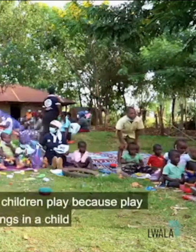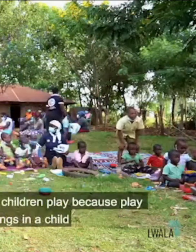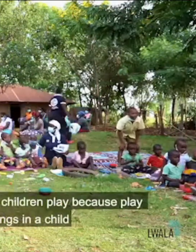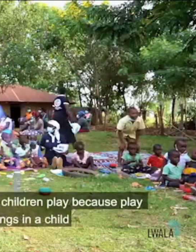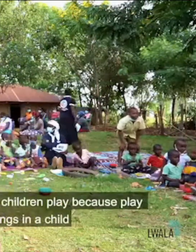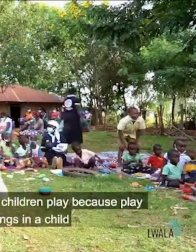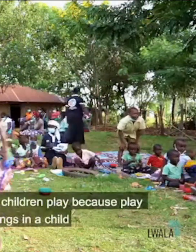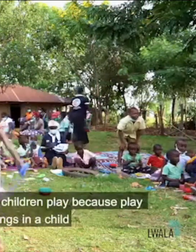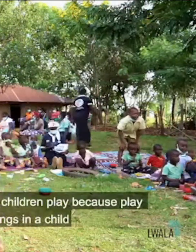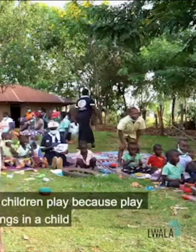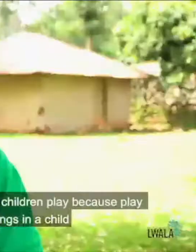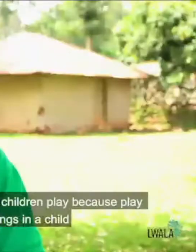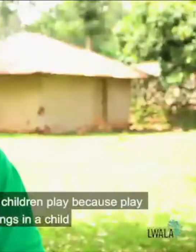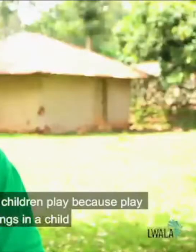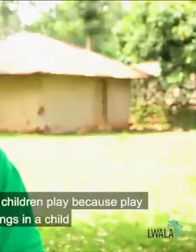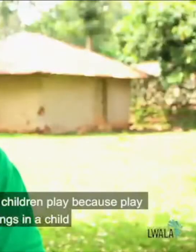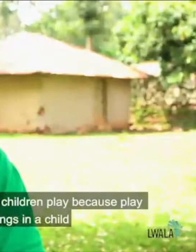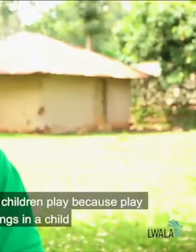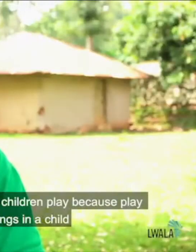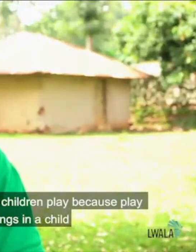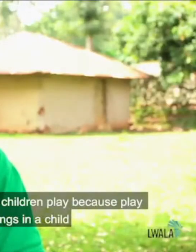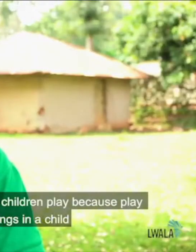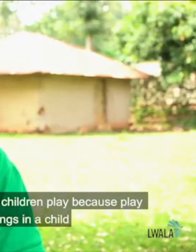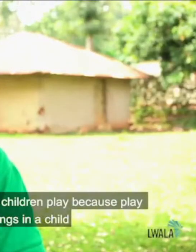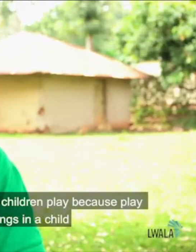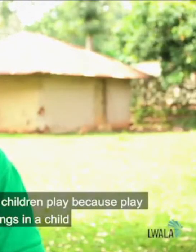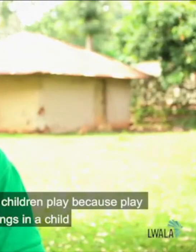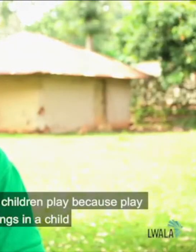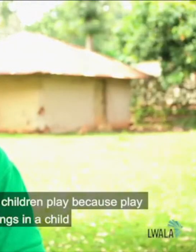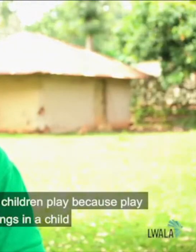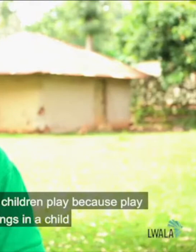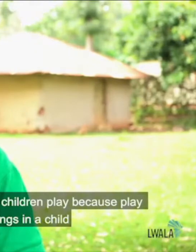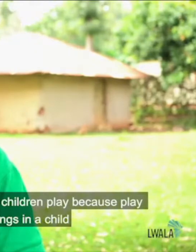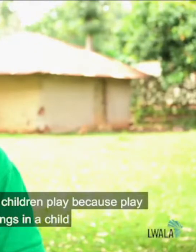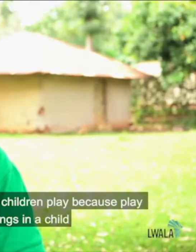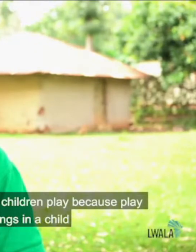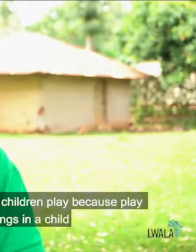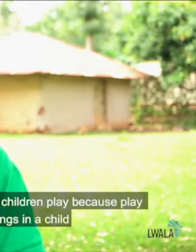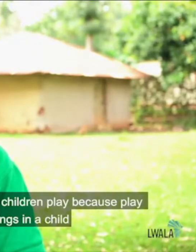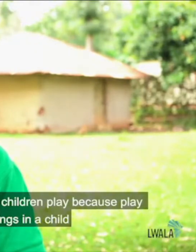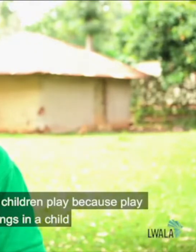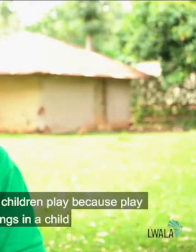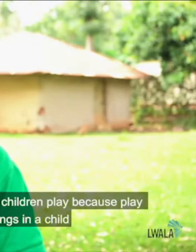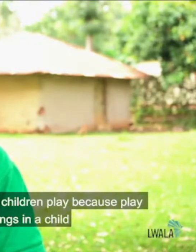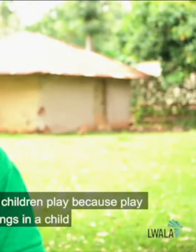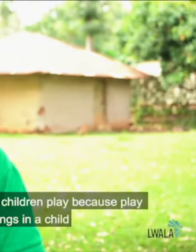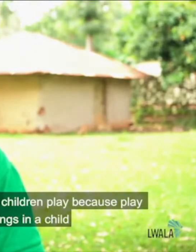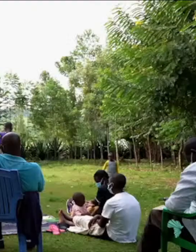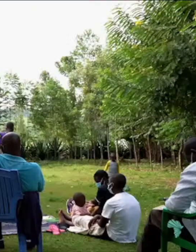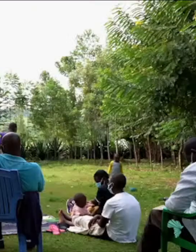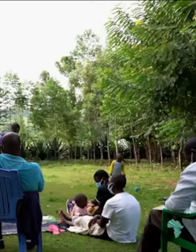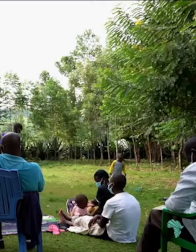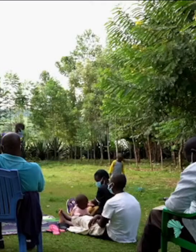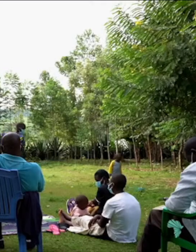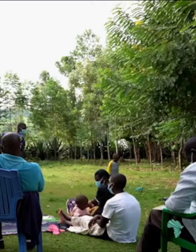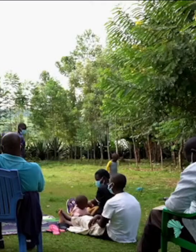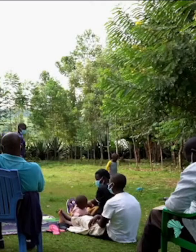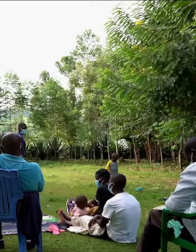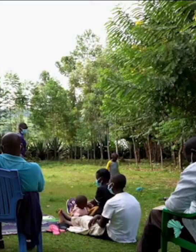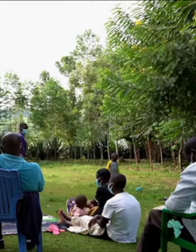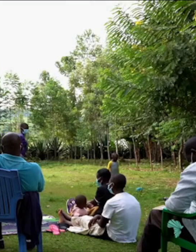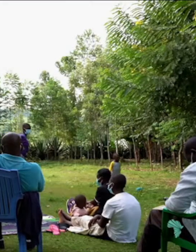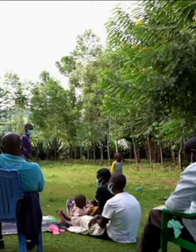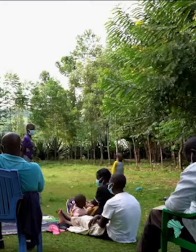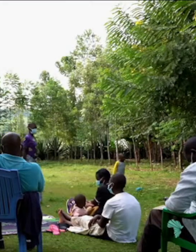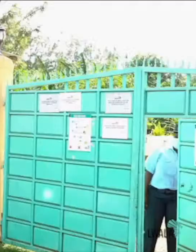always encourage them to let the children play, because play develops so many things in a child. Through its